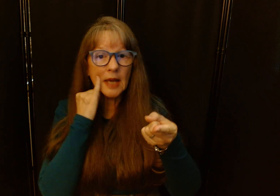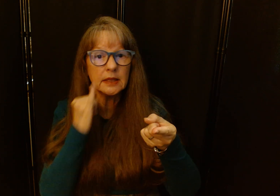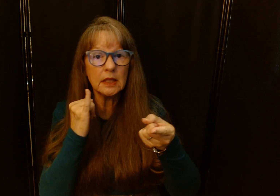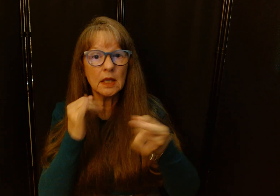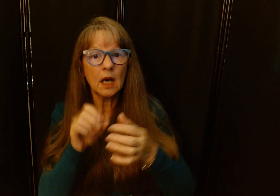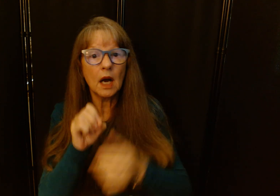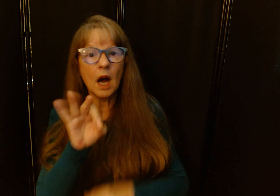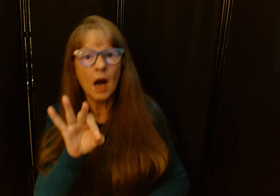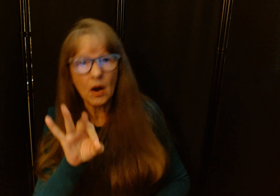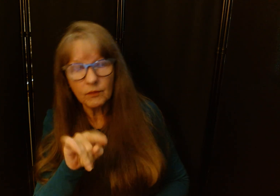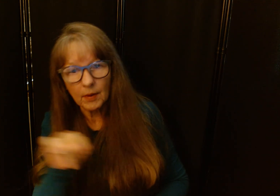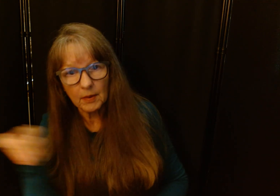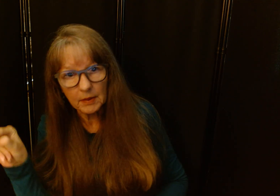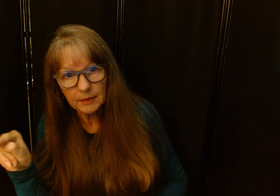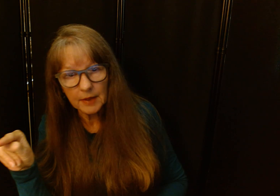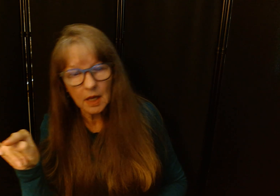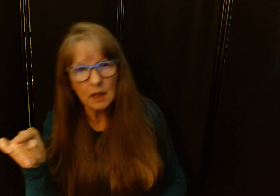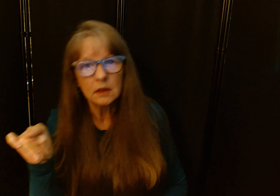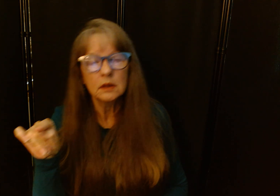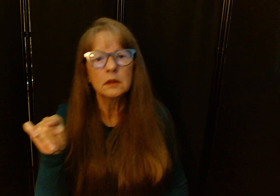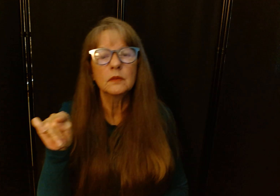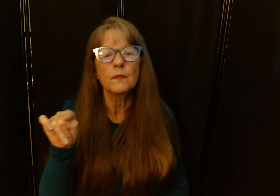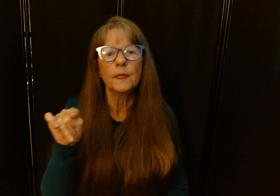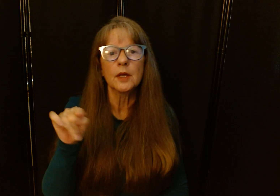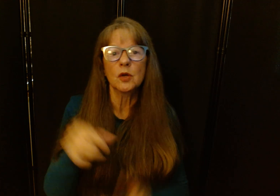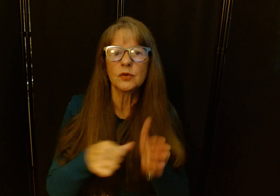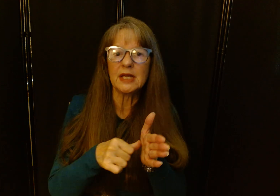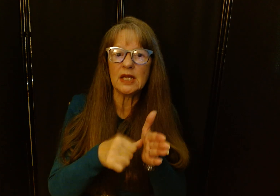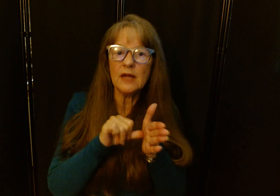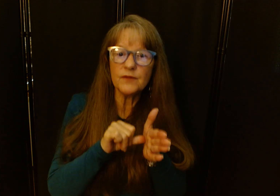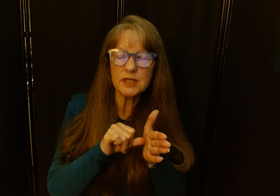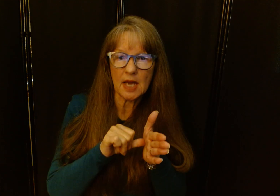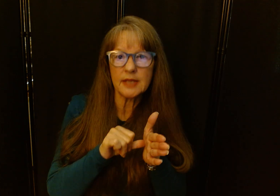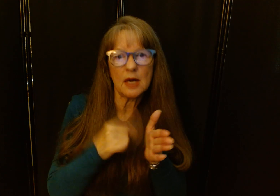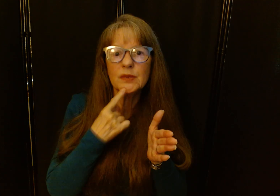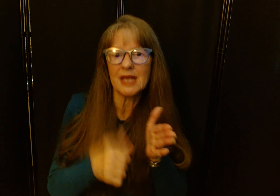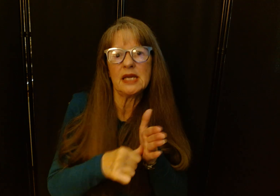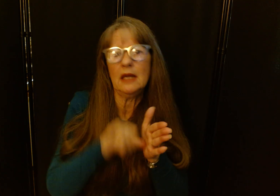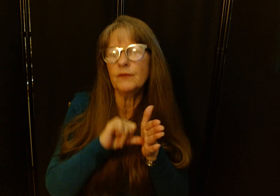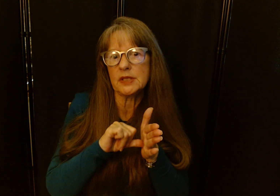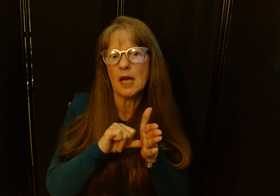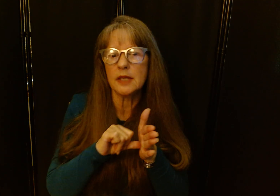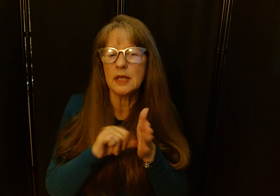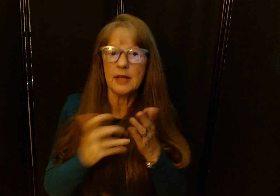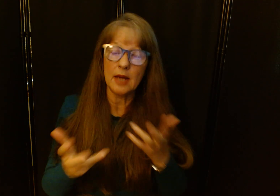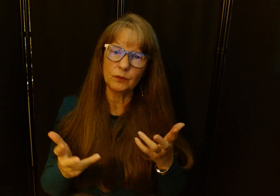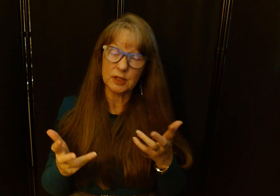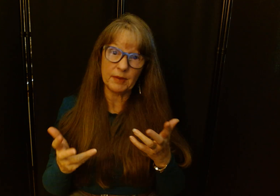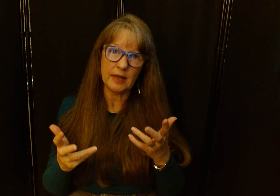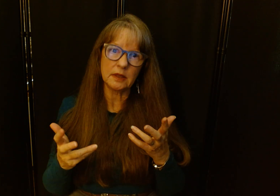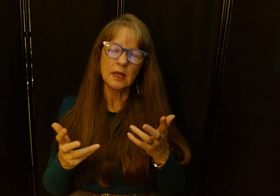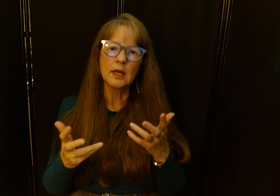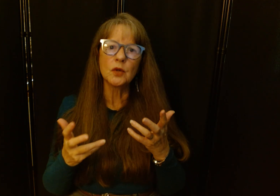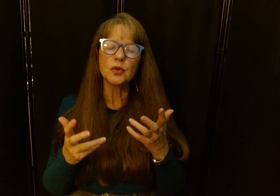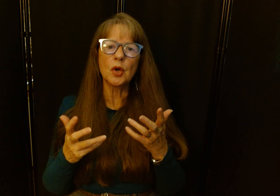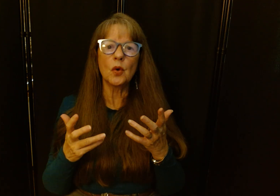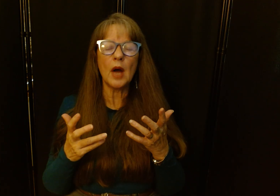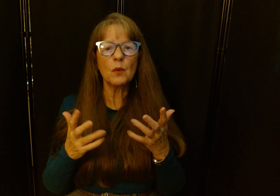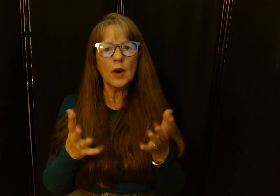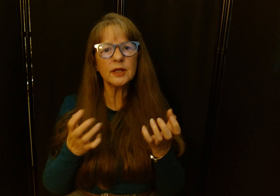idea of blah, blah, blah, blah, blah, to emphasize, I would say emphasize in that respect. So I wanted to just